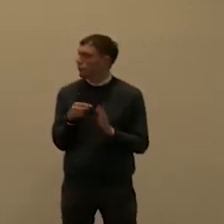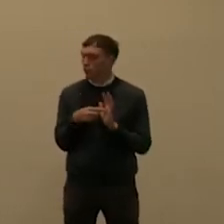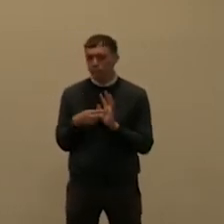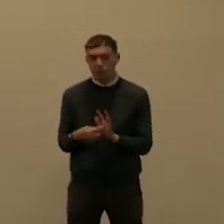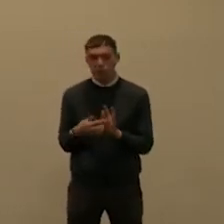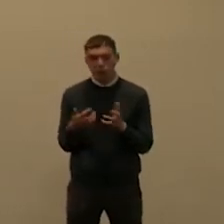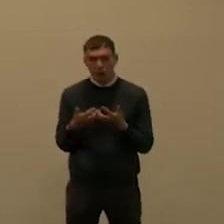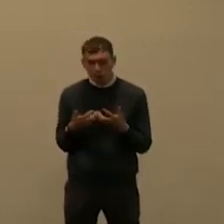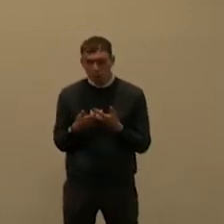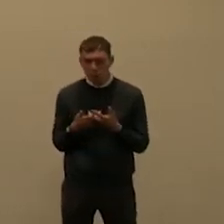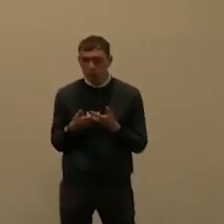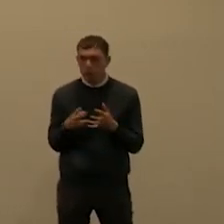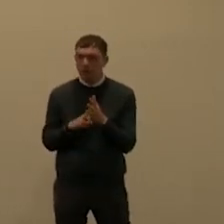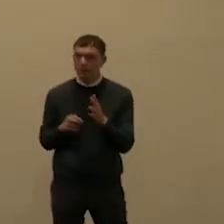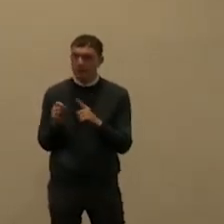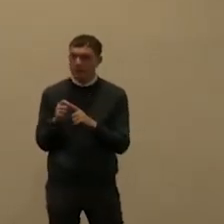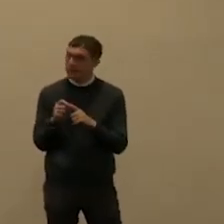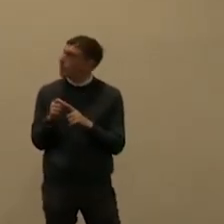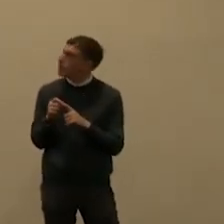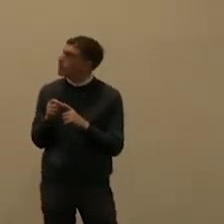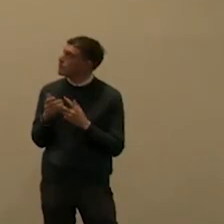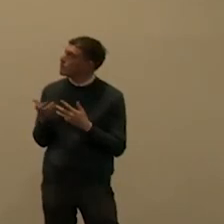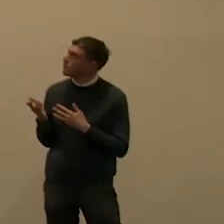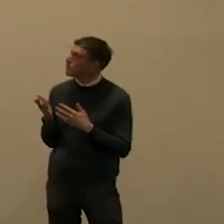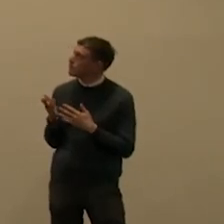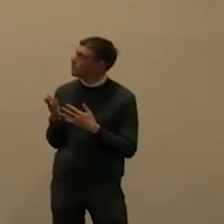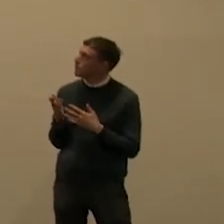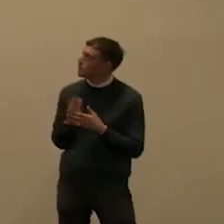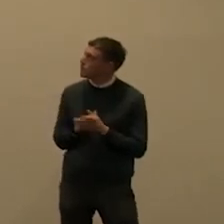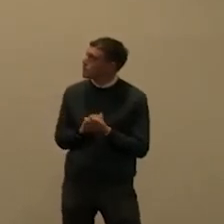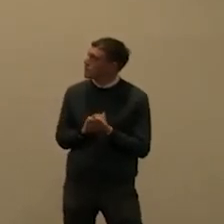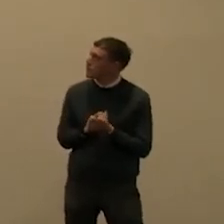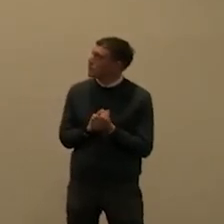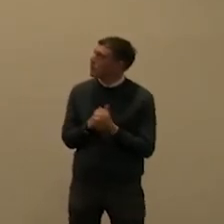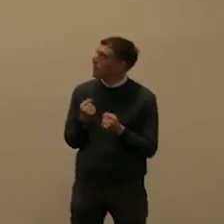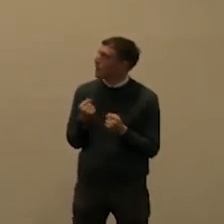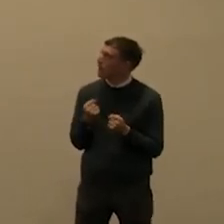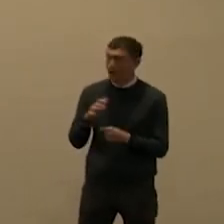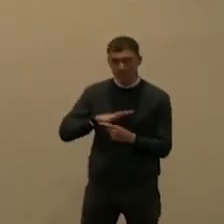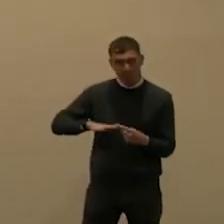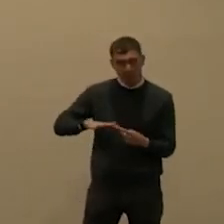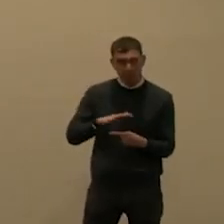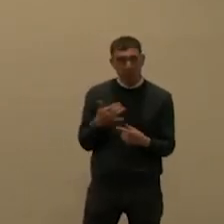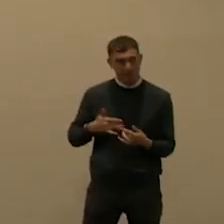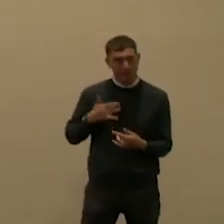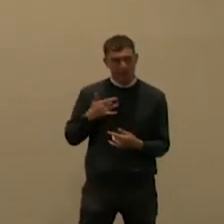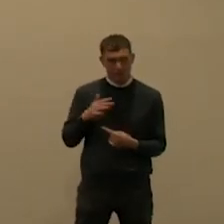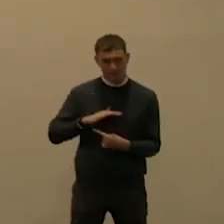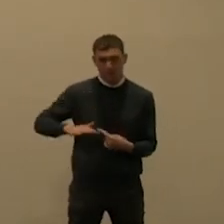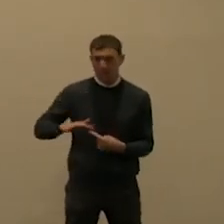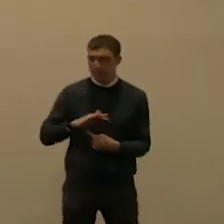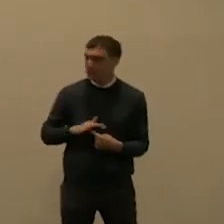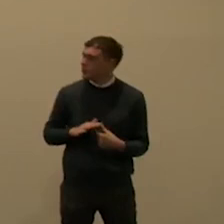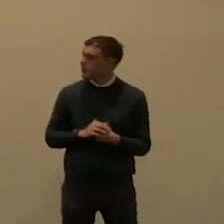show how is it really in action. So first of all, we have here our environment. This is our live environment. We